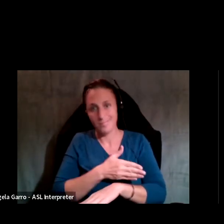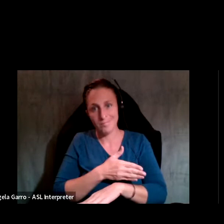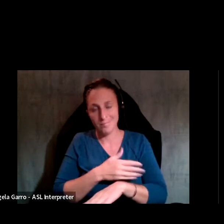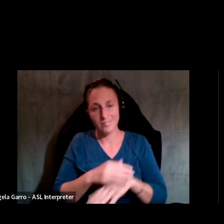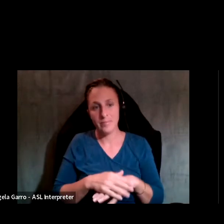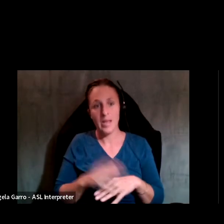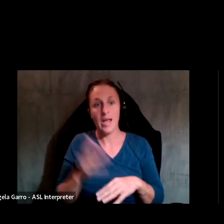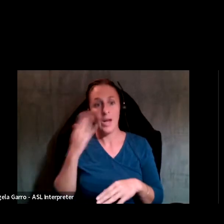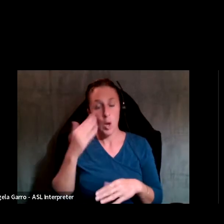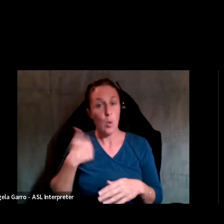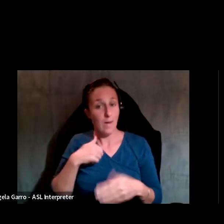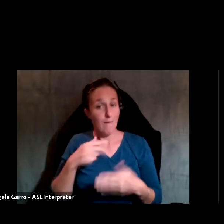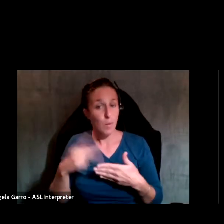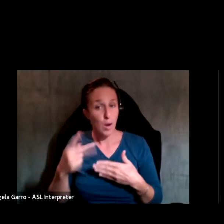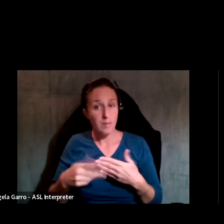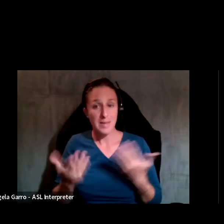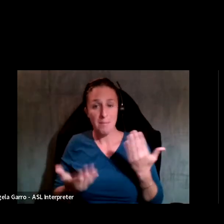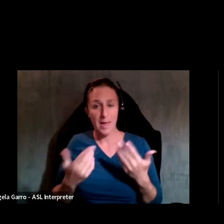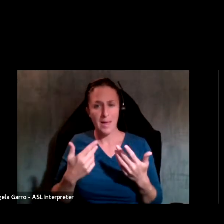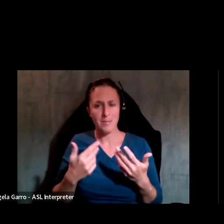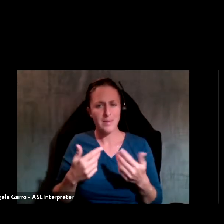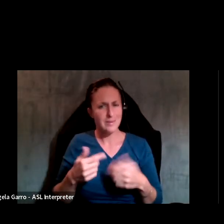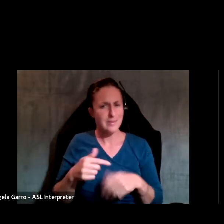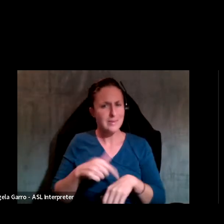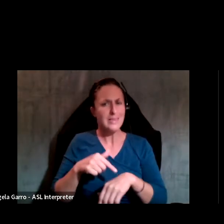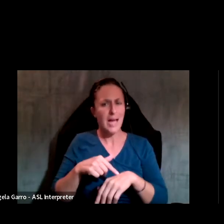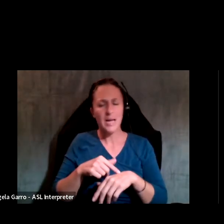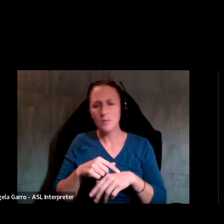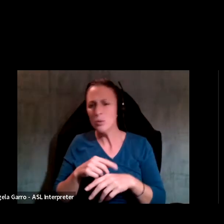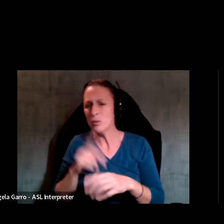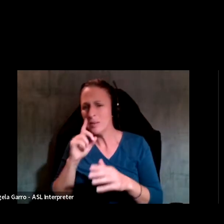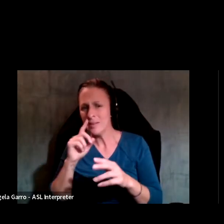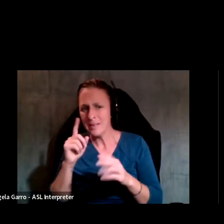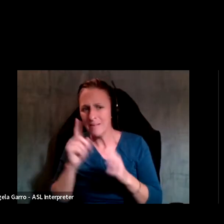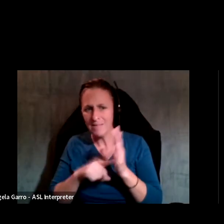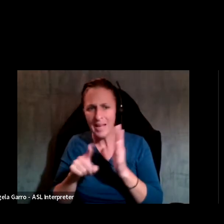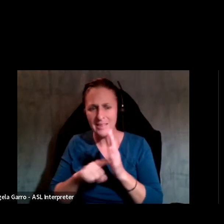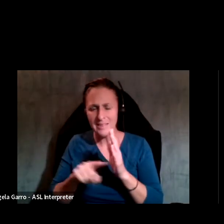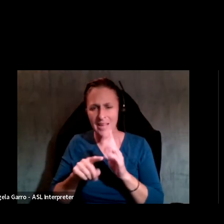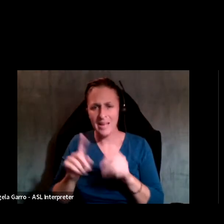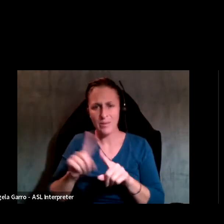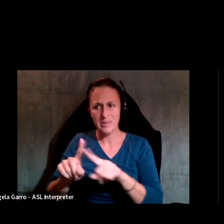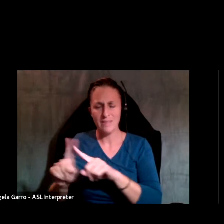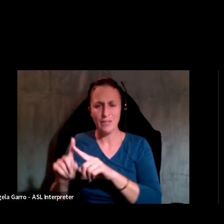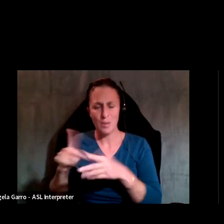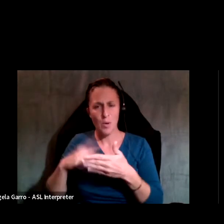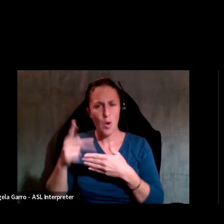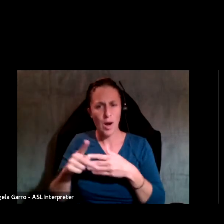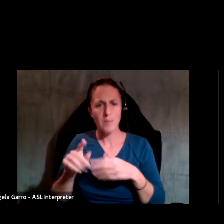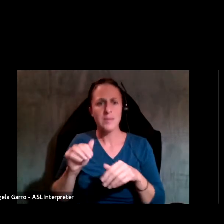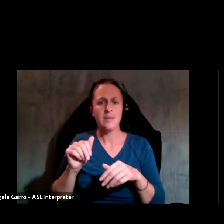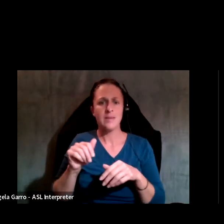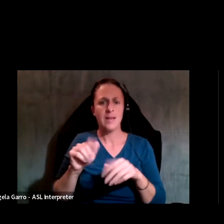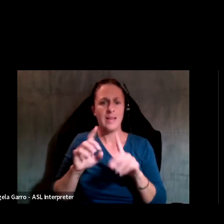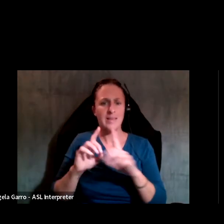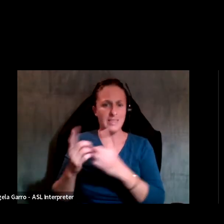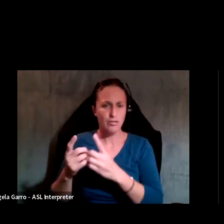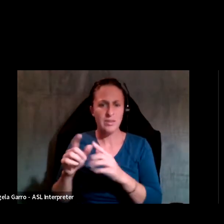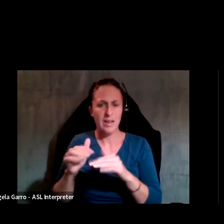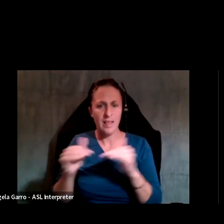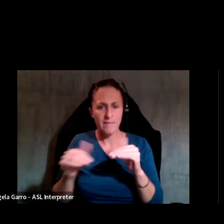it's, time to investigate what those programs look like at the different levels. I mean, I think one of the points I would make